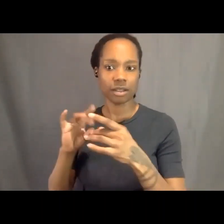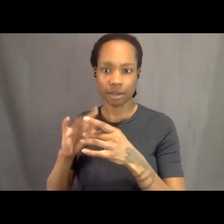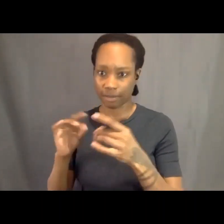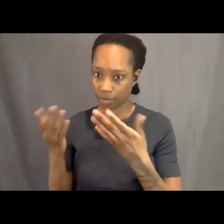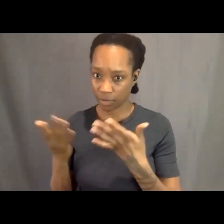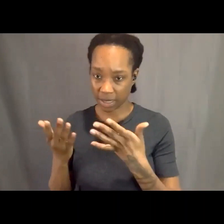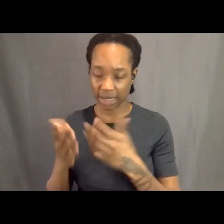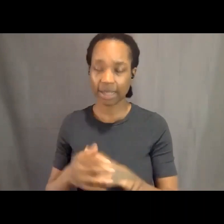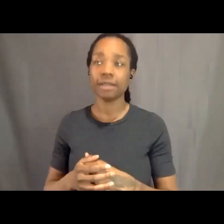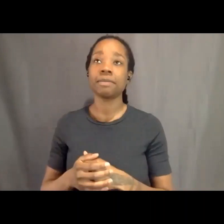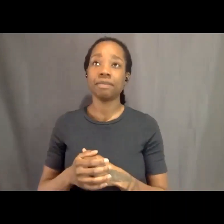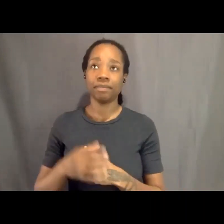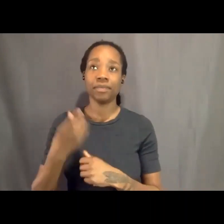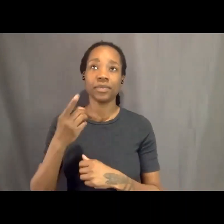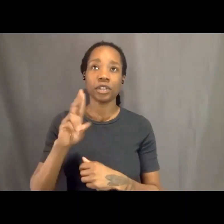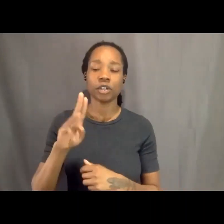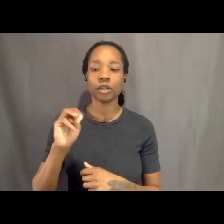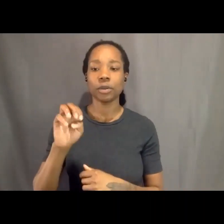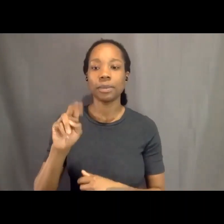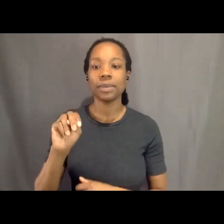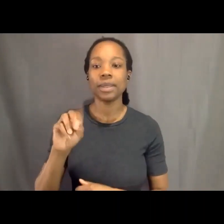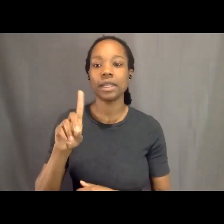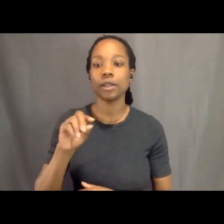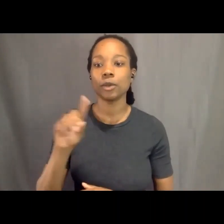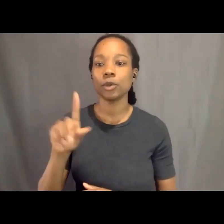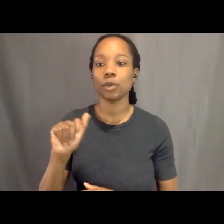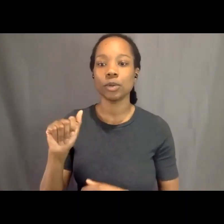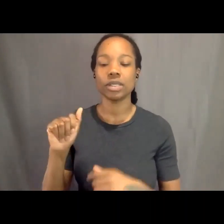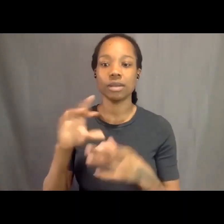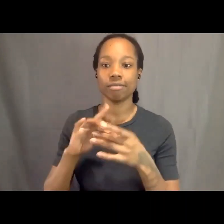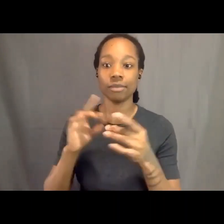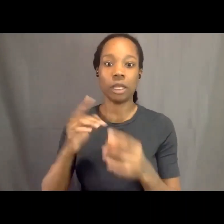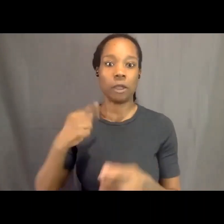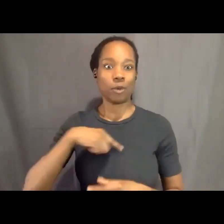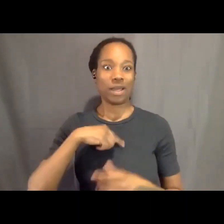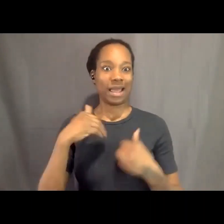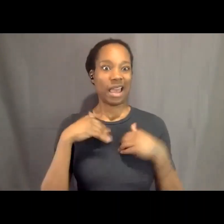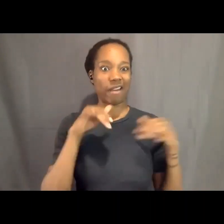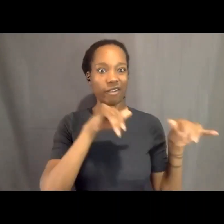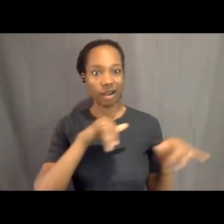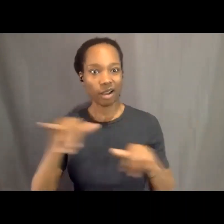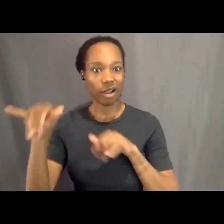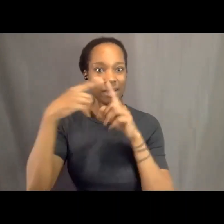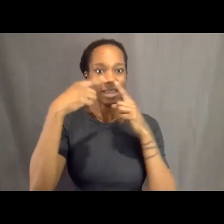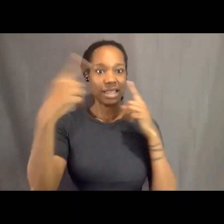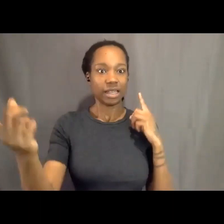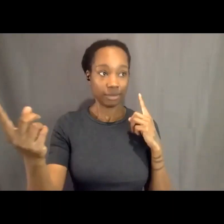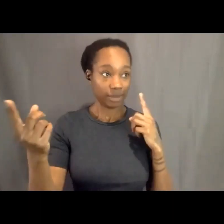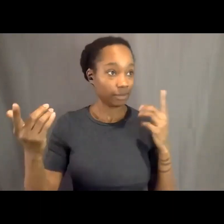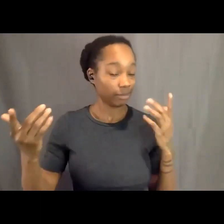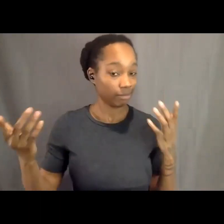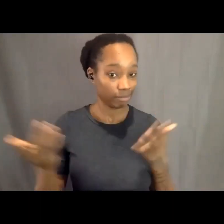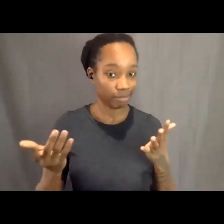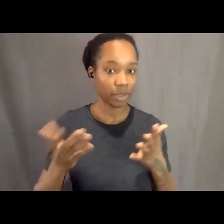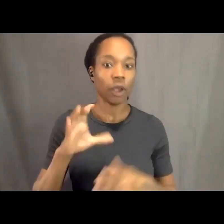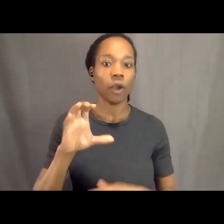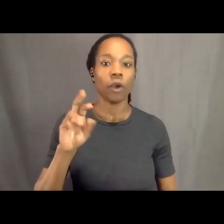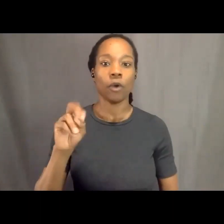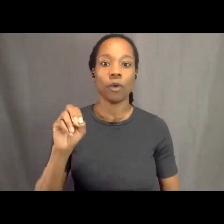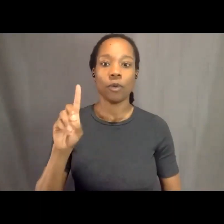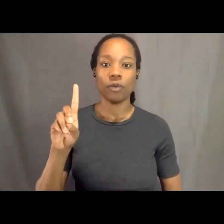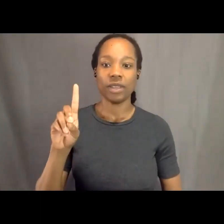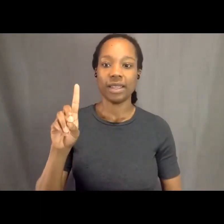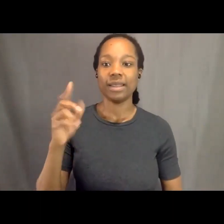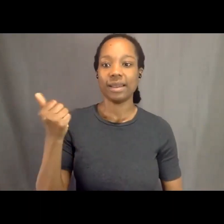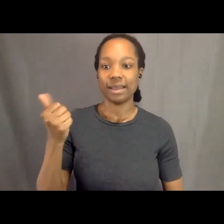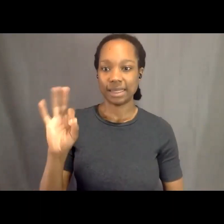that we all have a common enemy, and that is COVID-19. And so when we're looking at that,